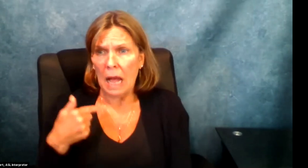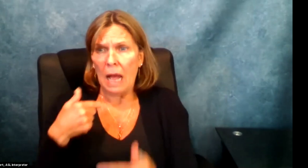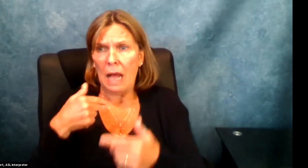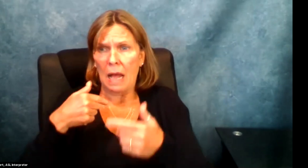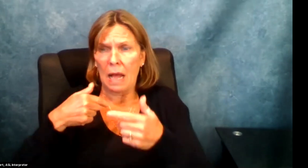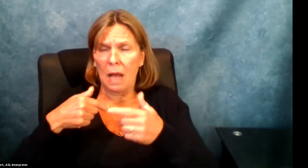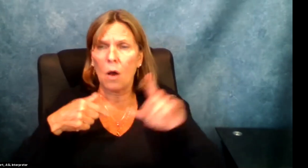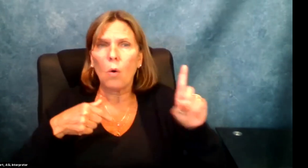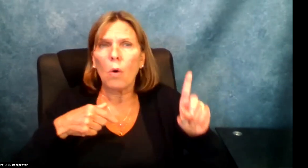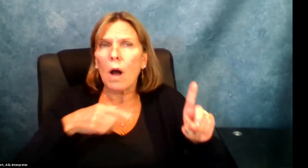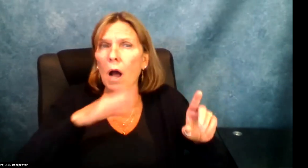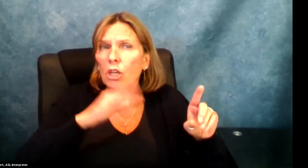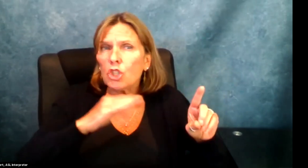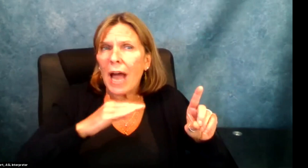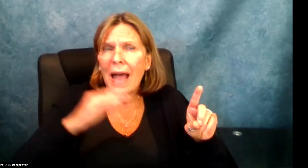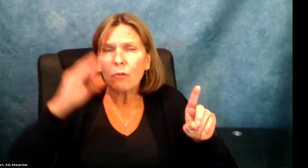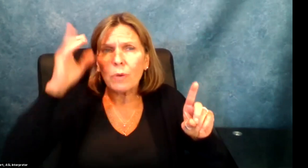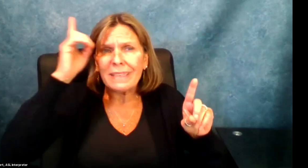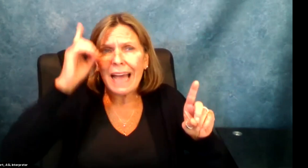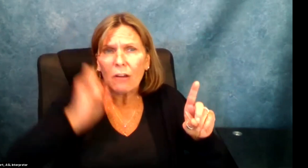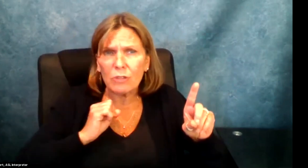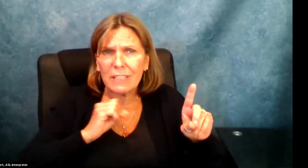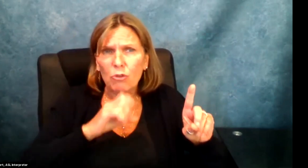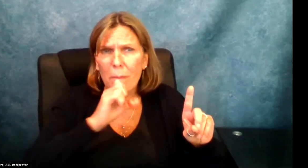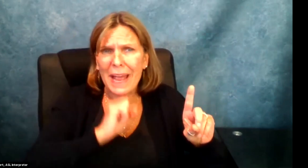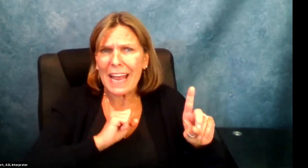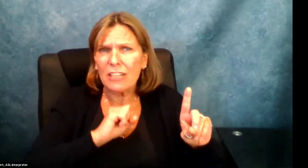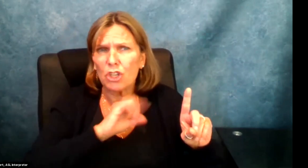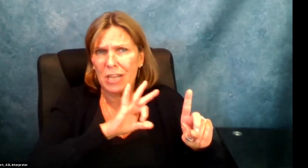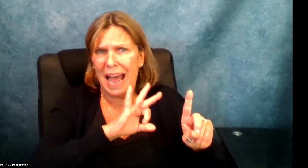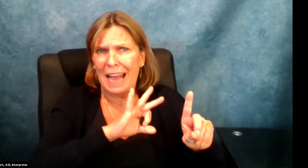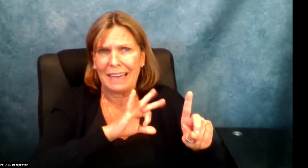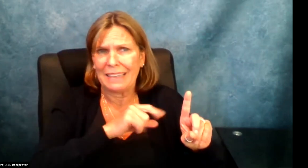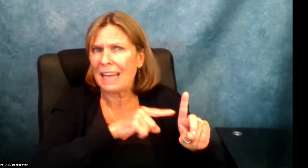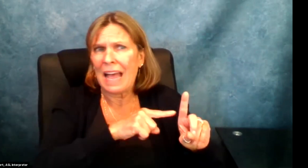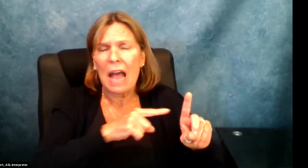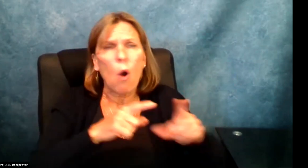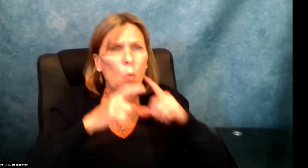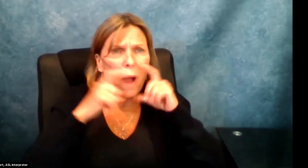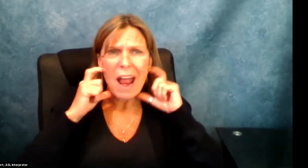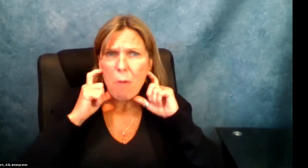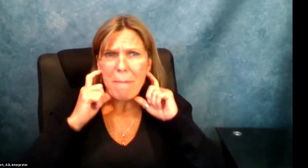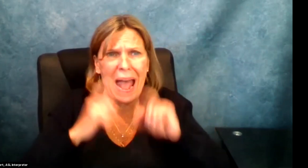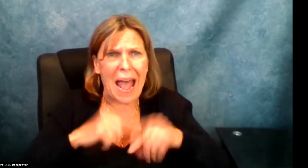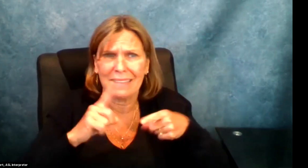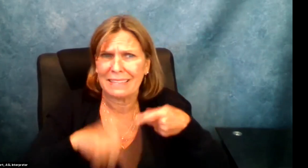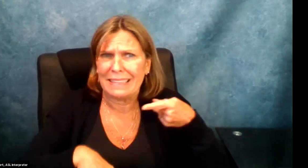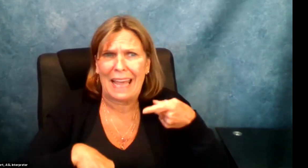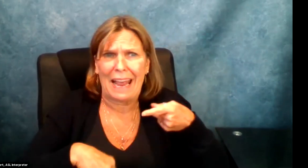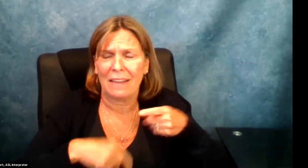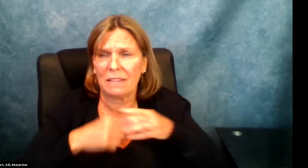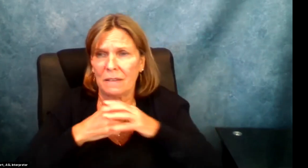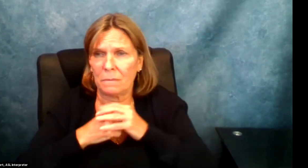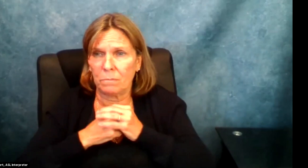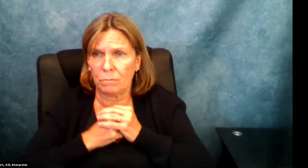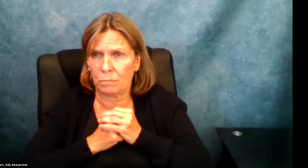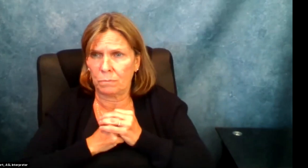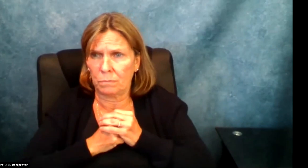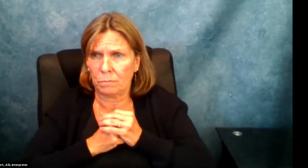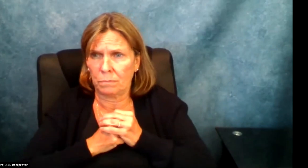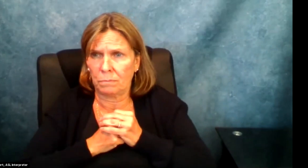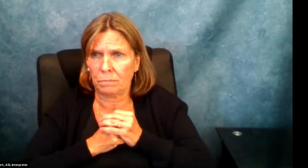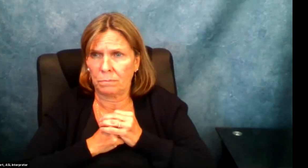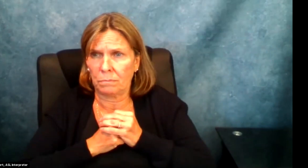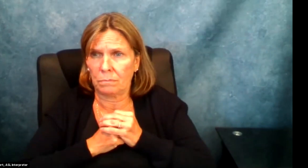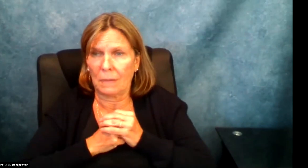Down syndrome who's 9 years old and is unable to wear a mask. And so is unable to get